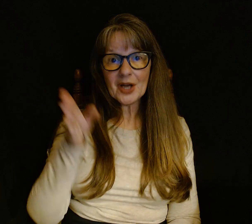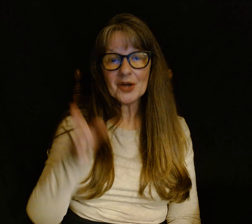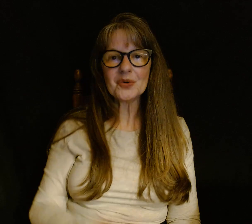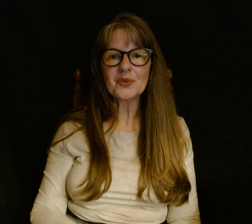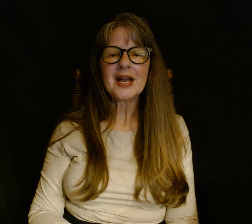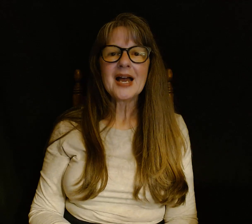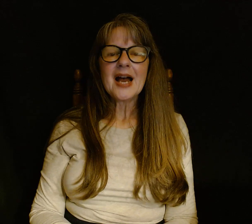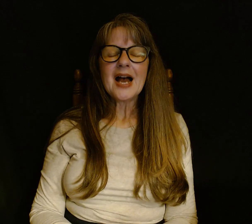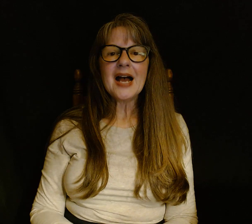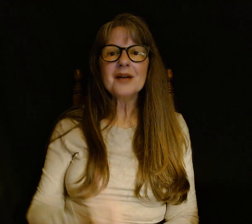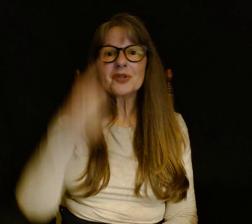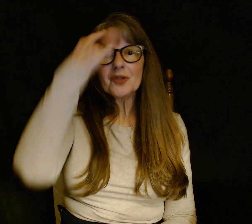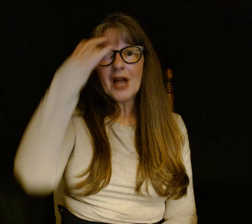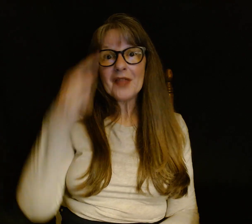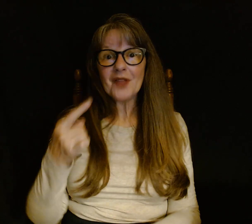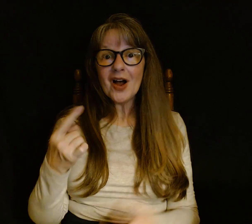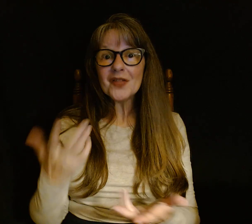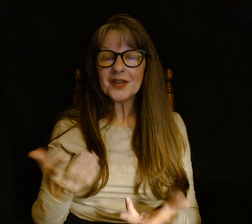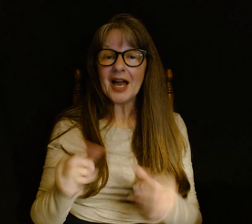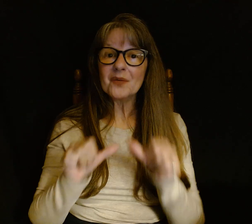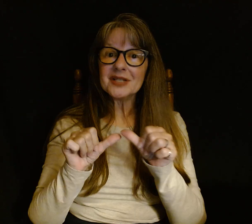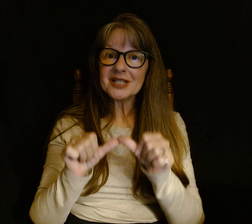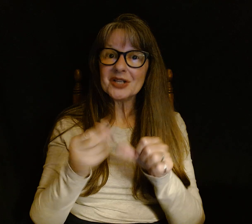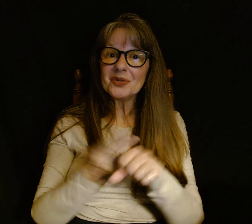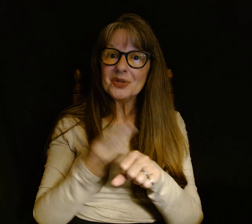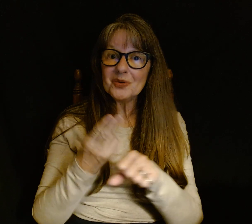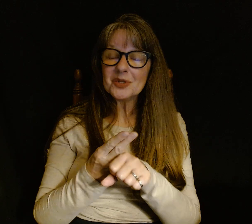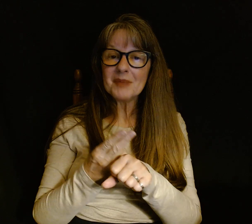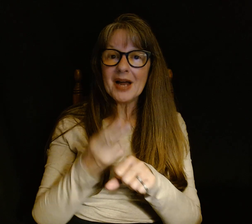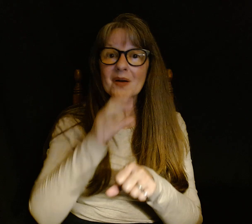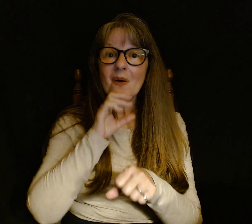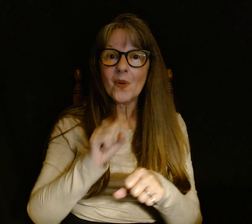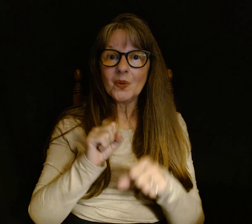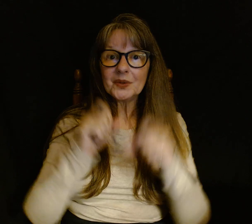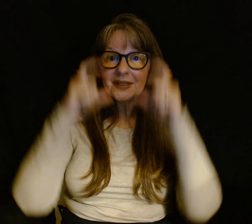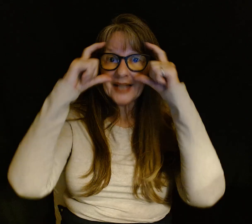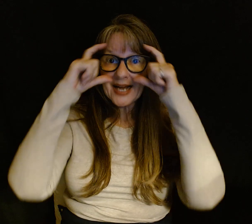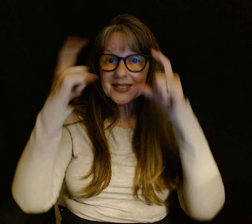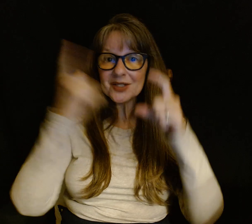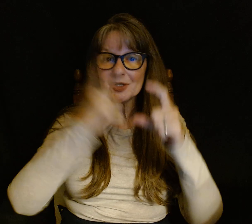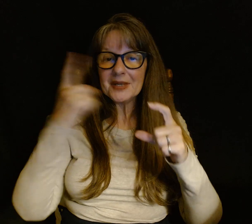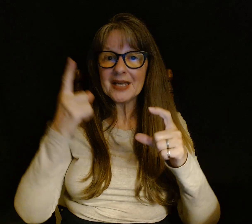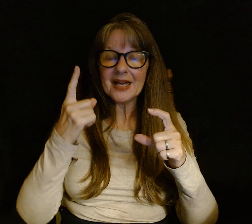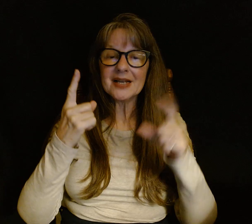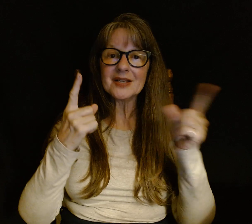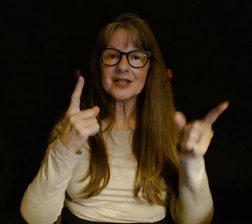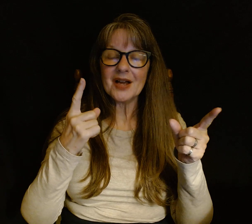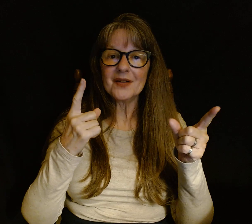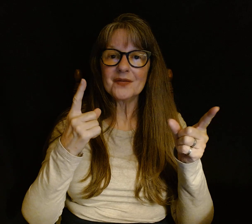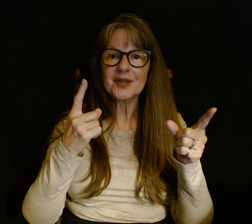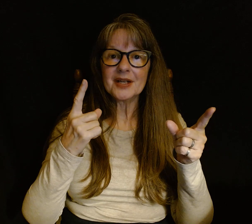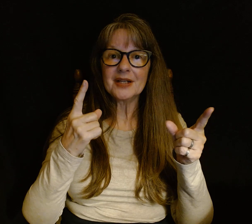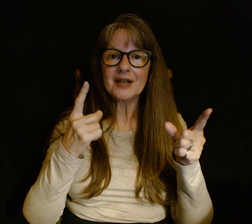Hello. So that I thought that I would still use my old glasses because of I